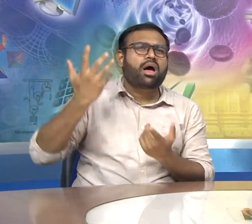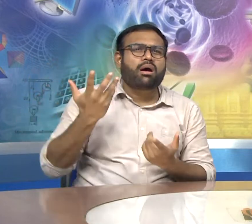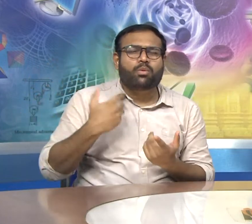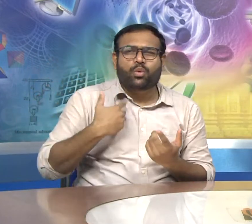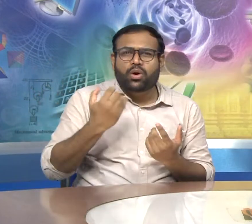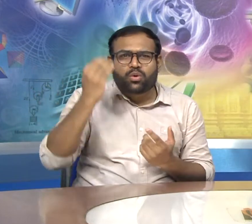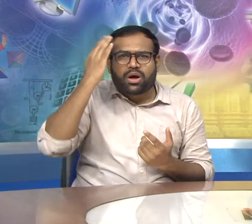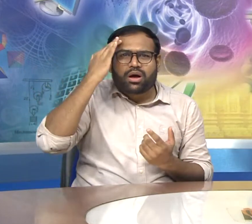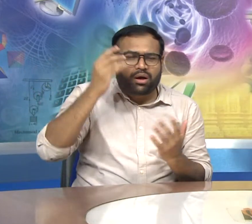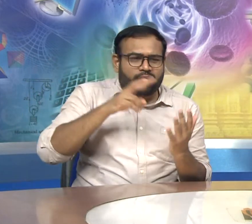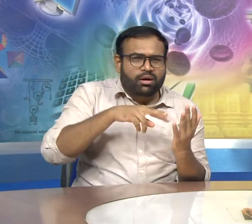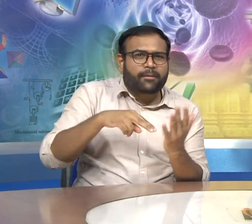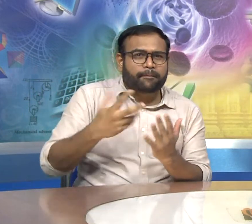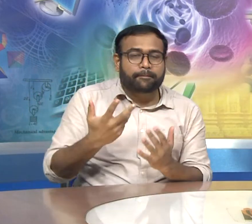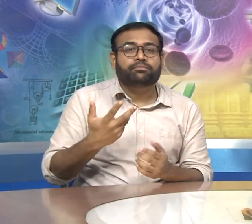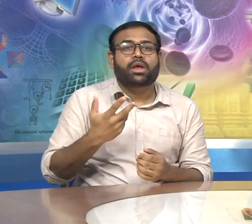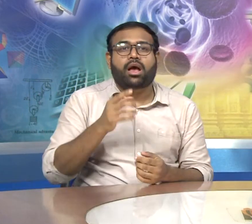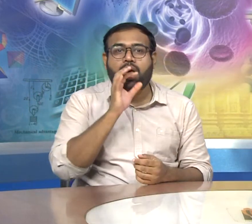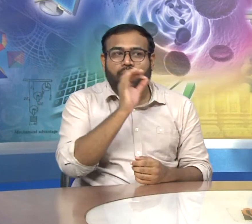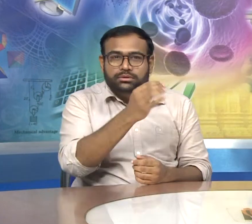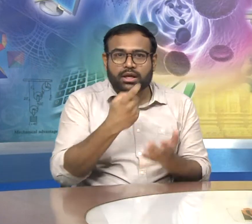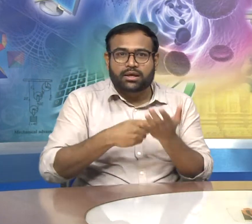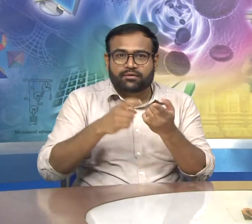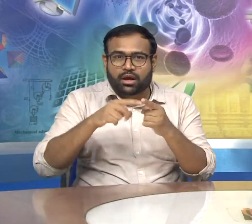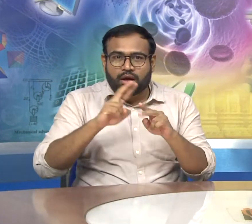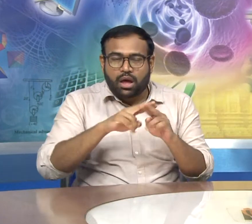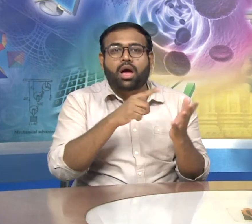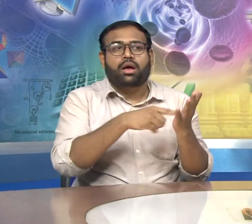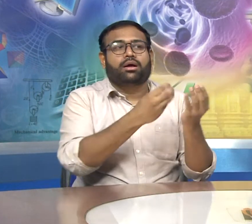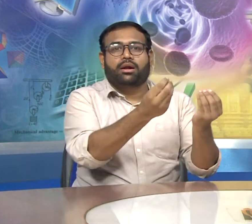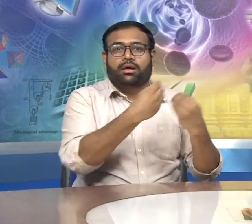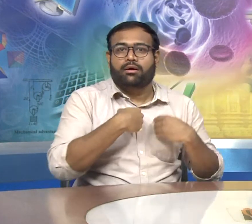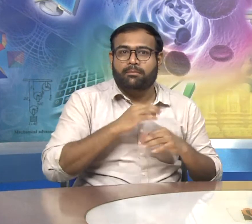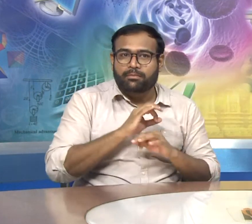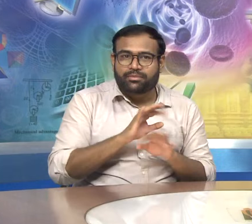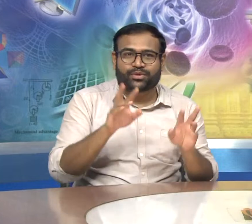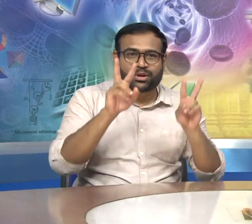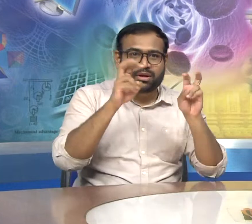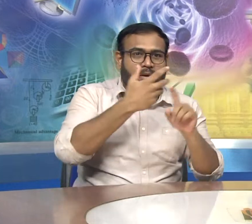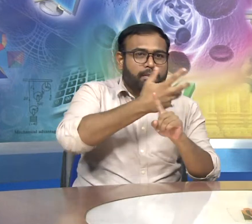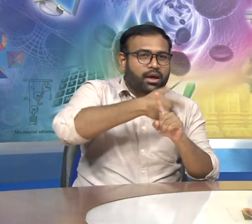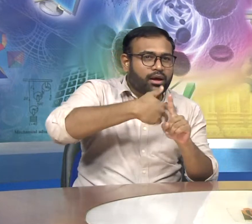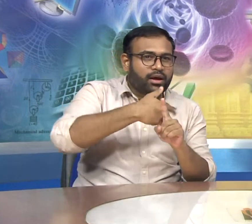where I can find information on history of telecommunication, journal,